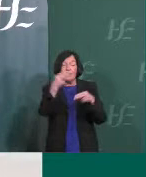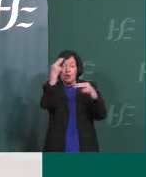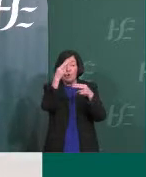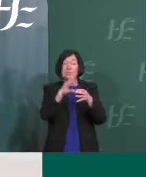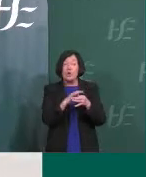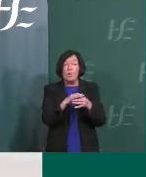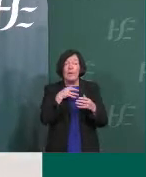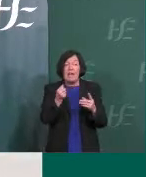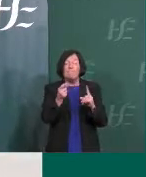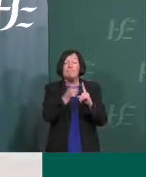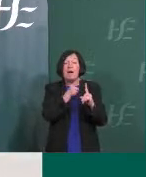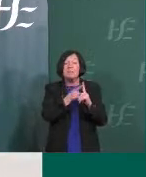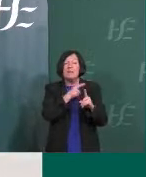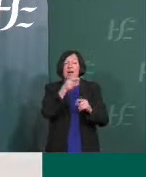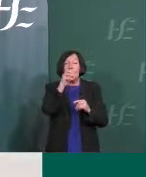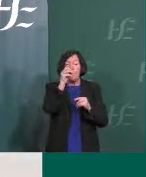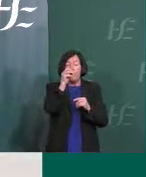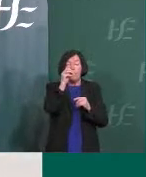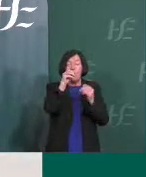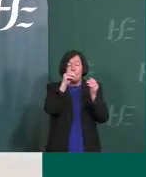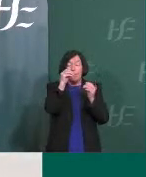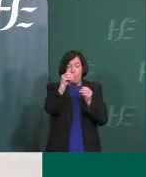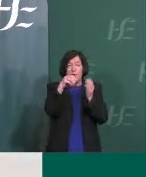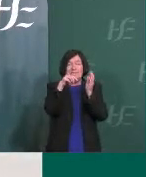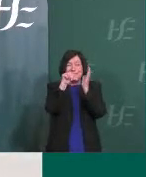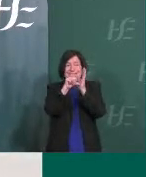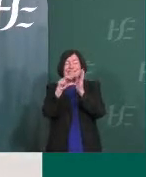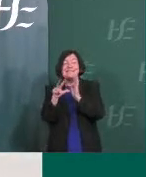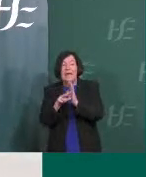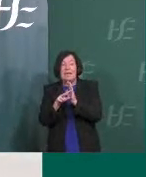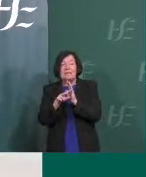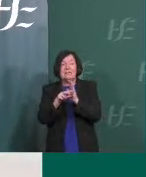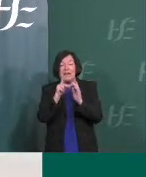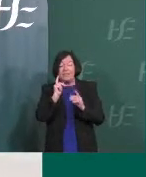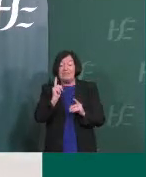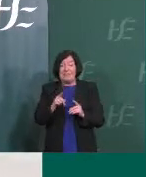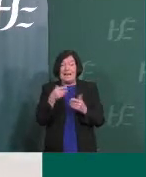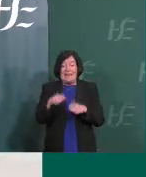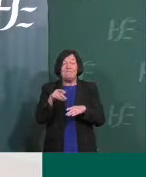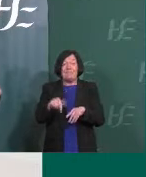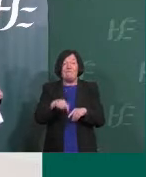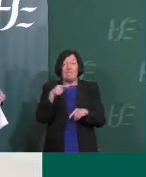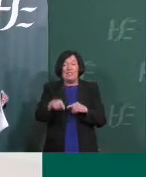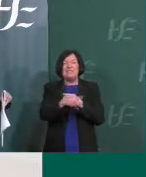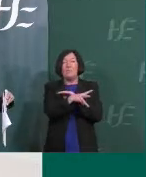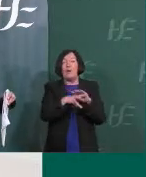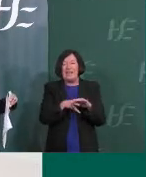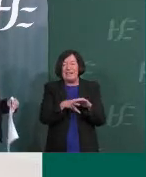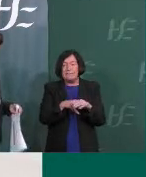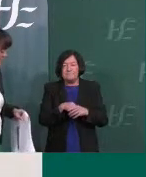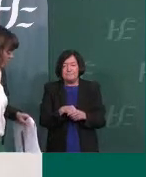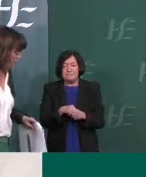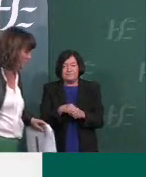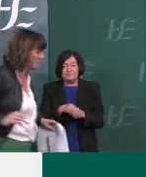nursing homes, where we have a positivity of 0.68%. Thank you. That's it for this week.